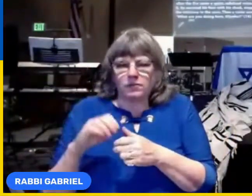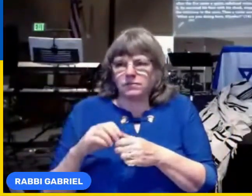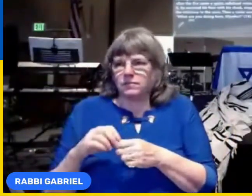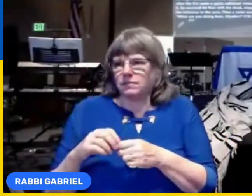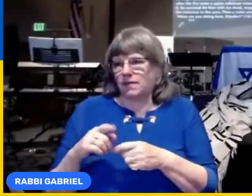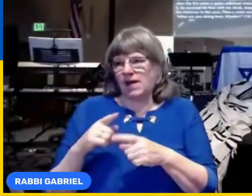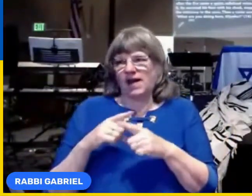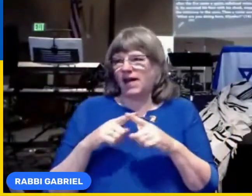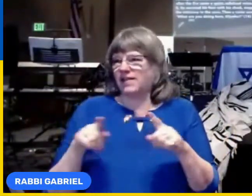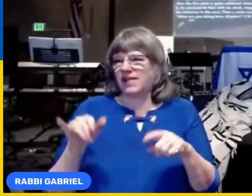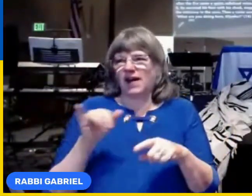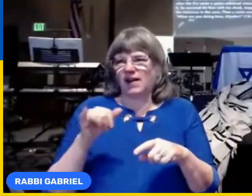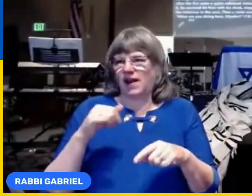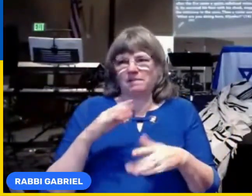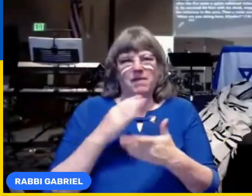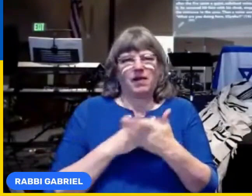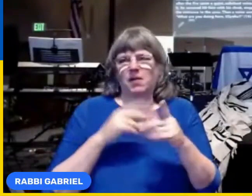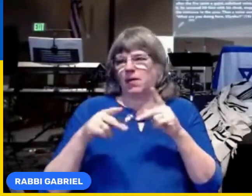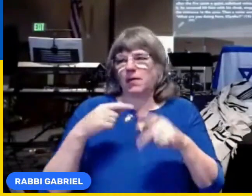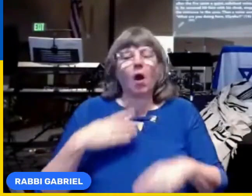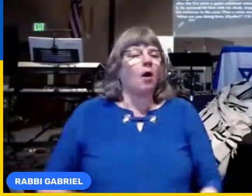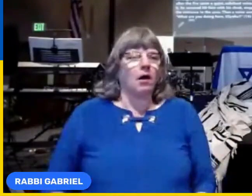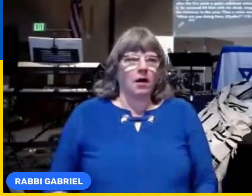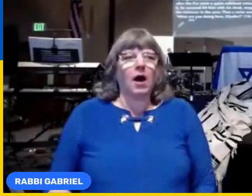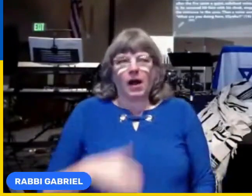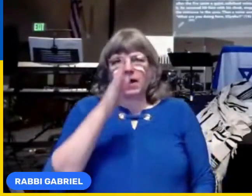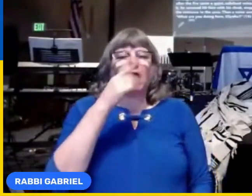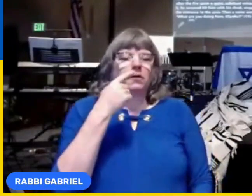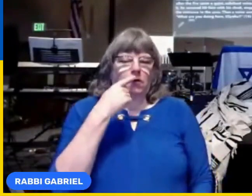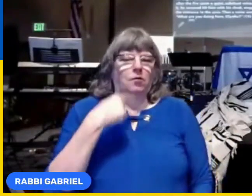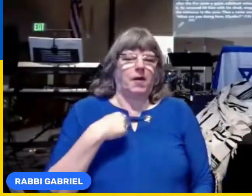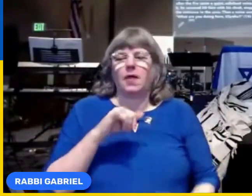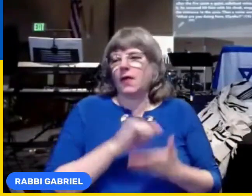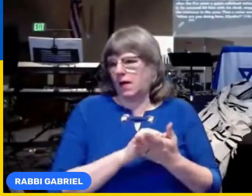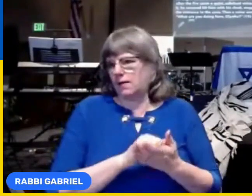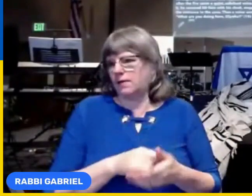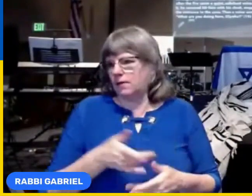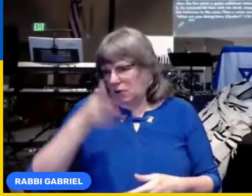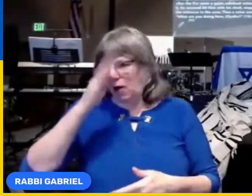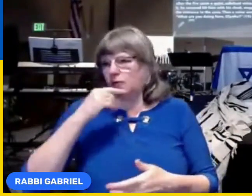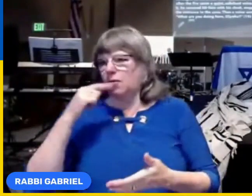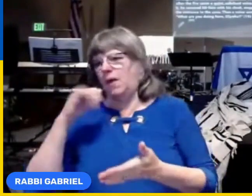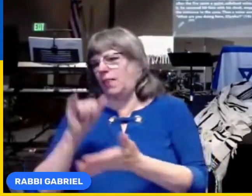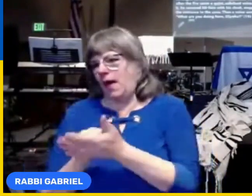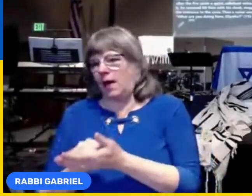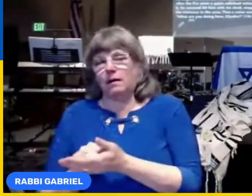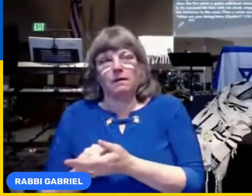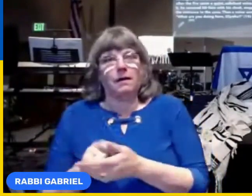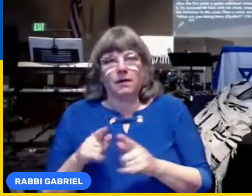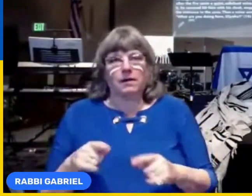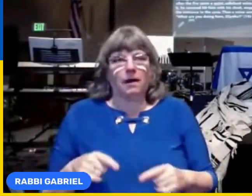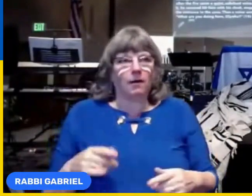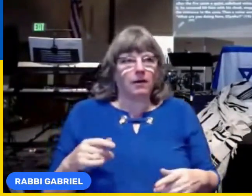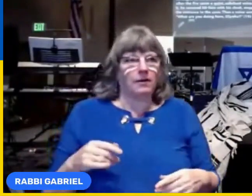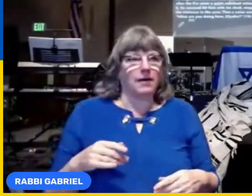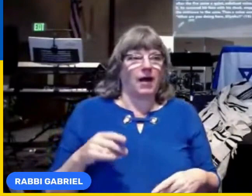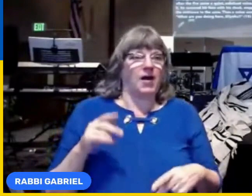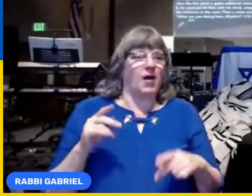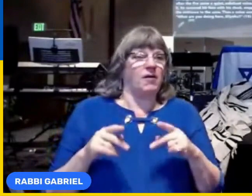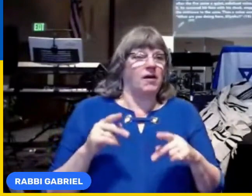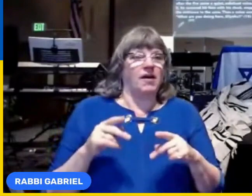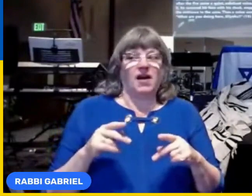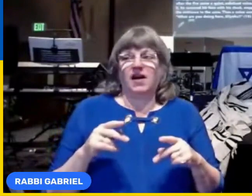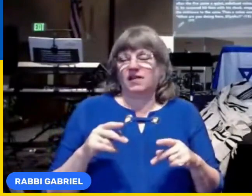God talked to me last night. No. Actually, Judaism actually believes that